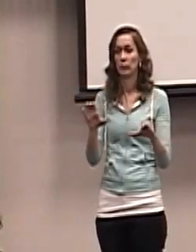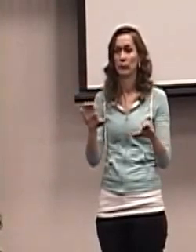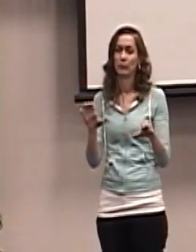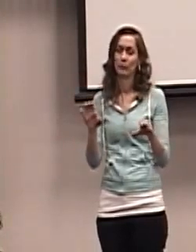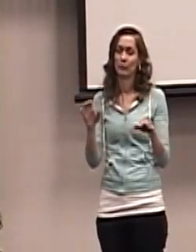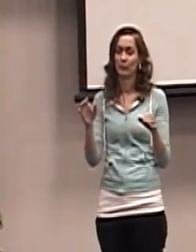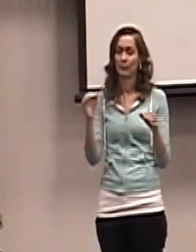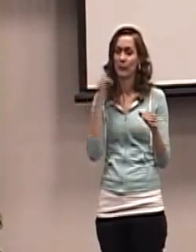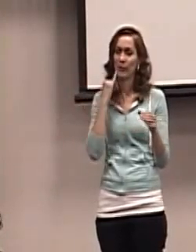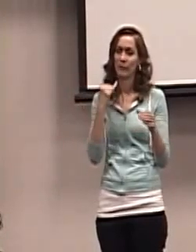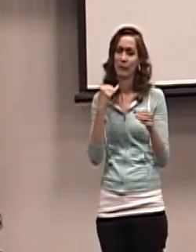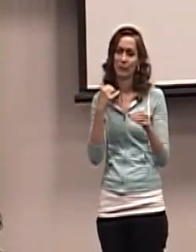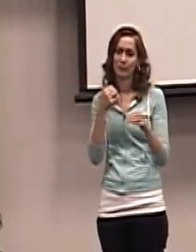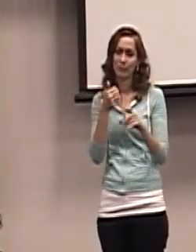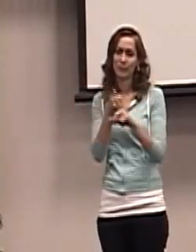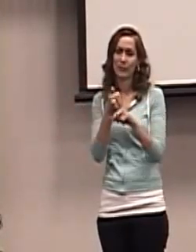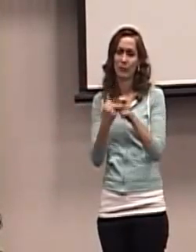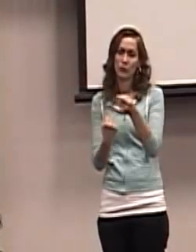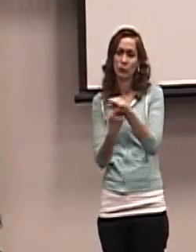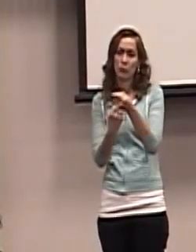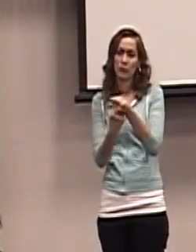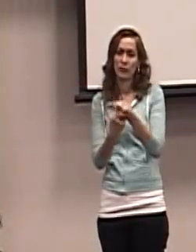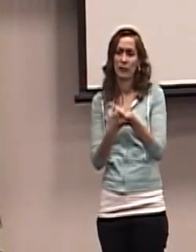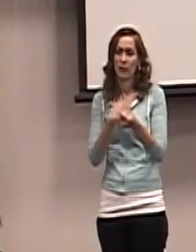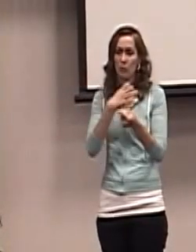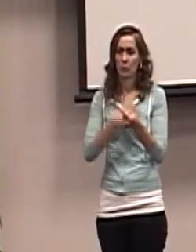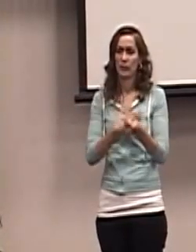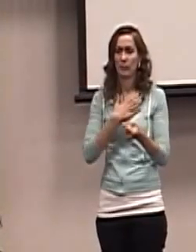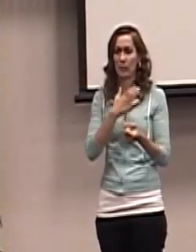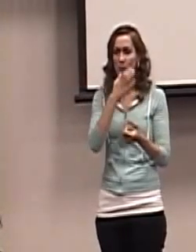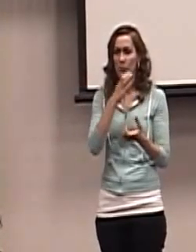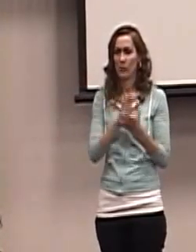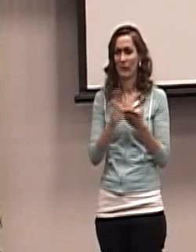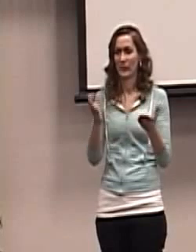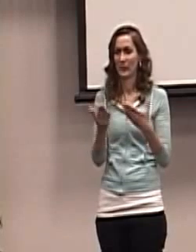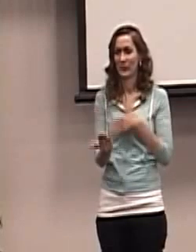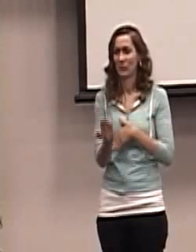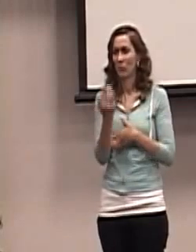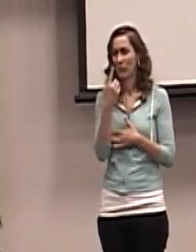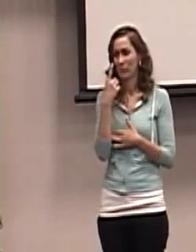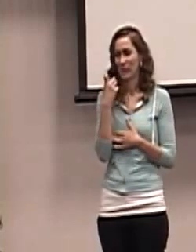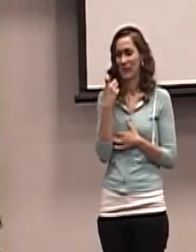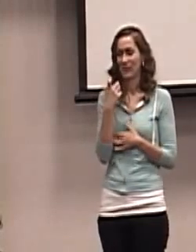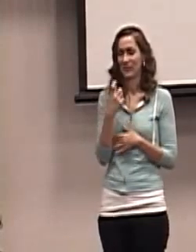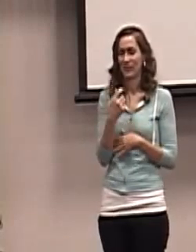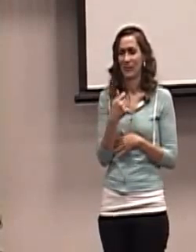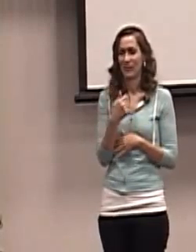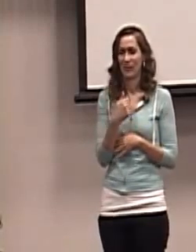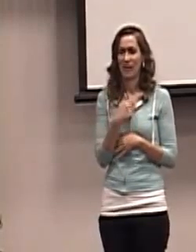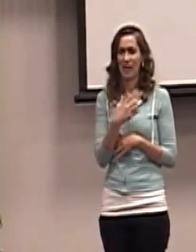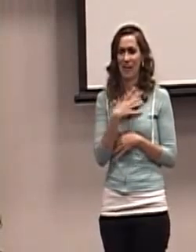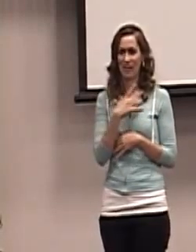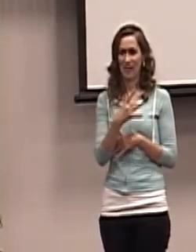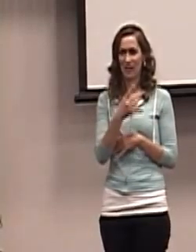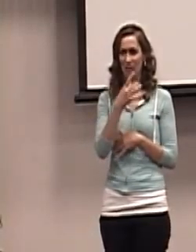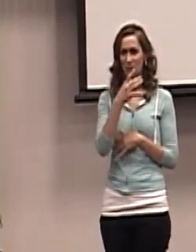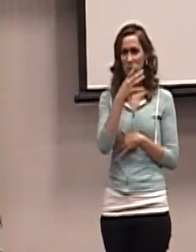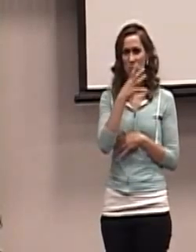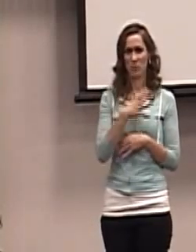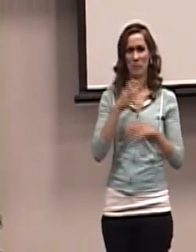role. I wish my wife were here this morning because I would really like for the ladies to be able to talk with